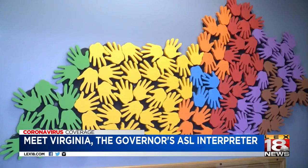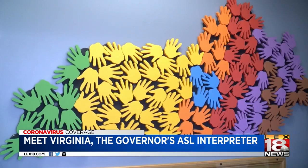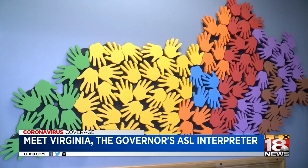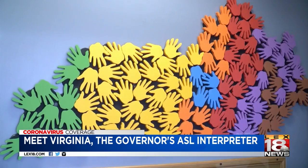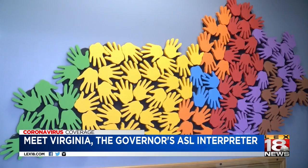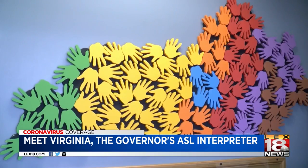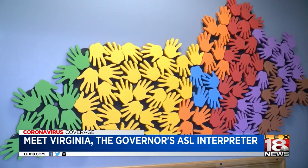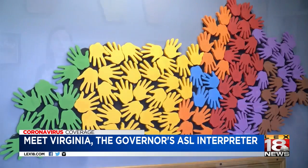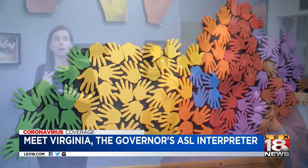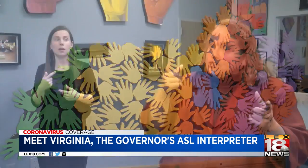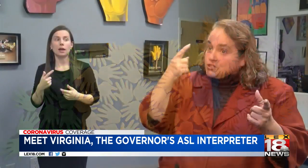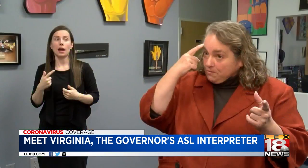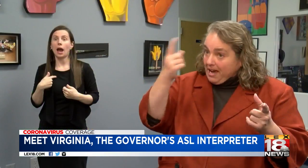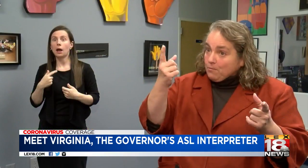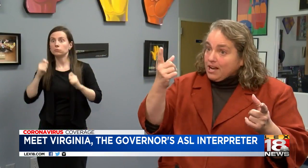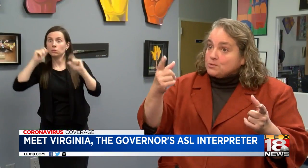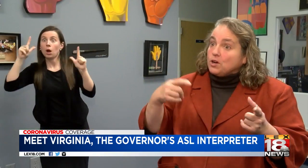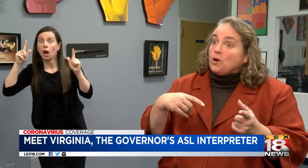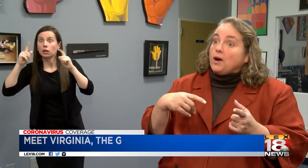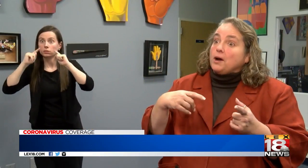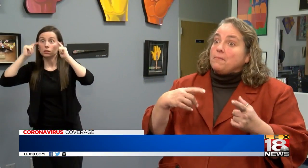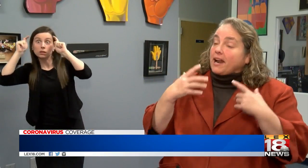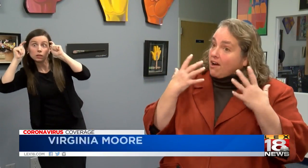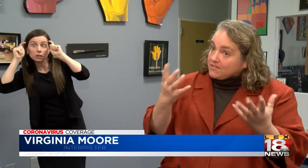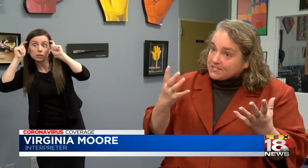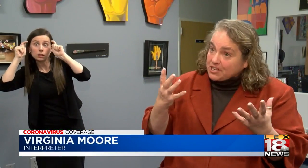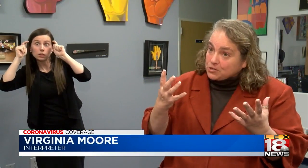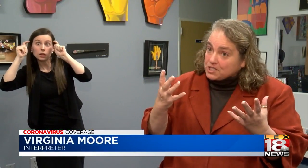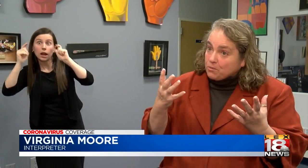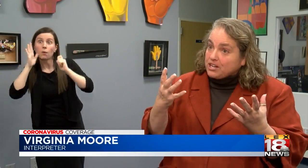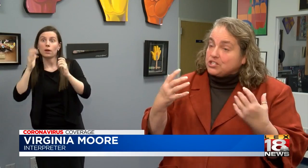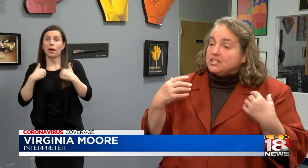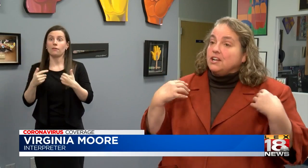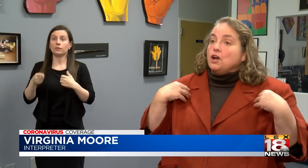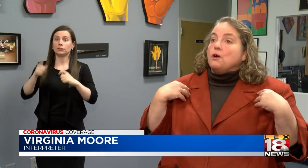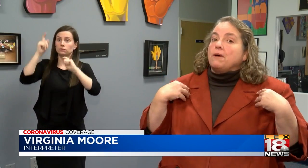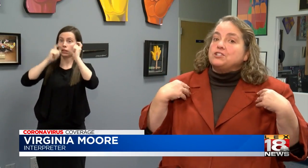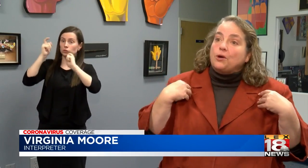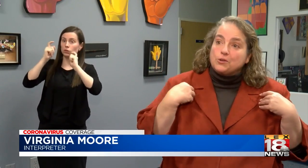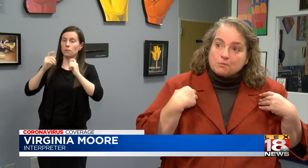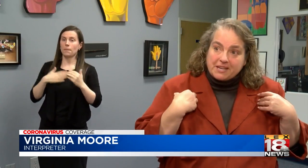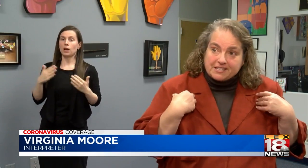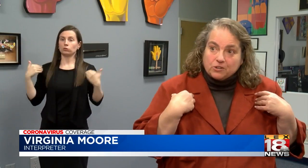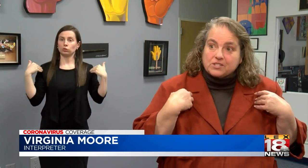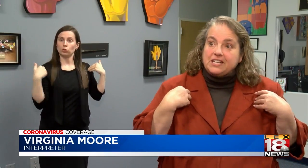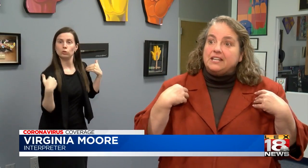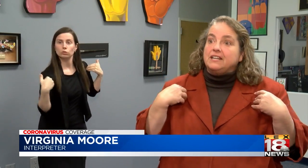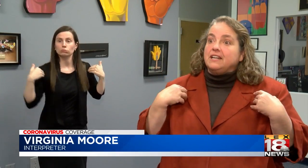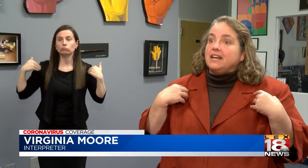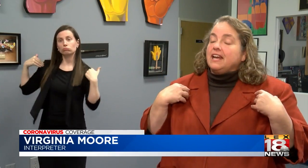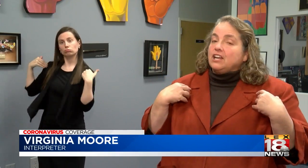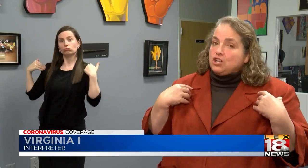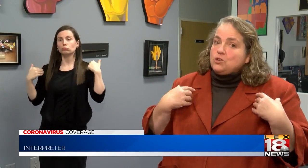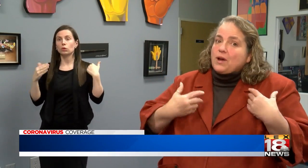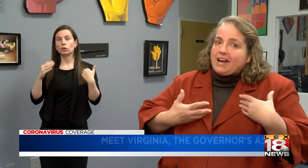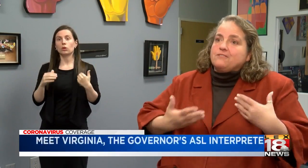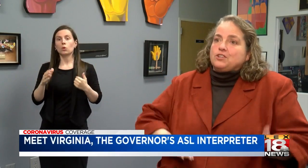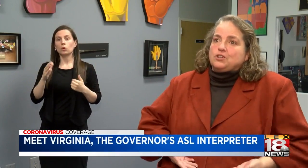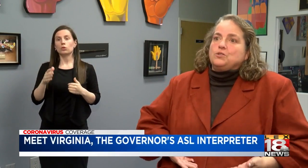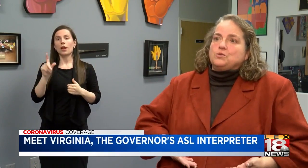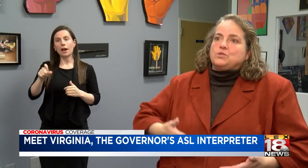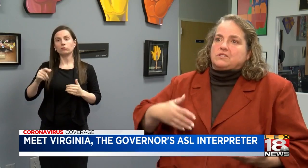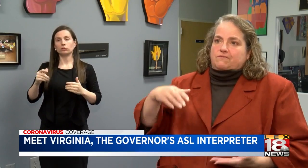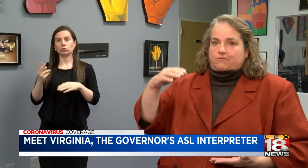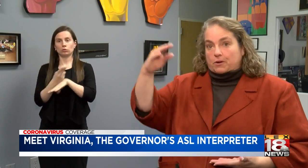to the ASL community. See, my eyebrows will go up and I'll have this facial expression. My shoulders may tilt in. You have